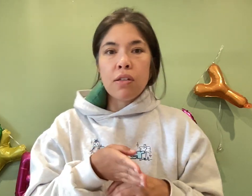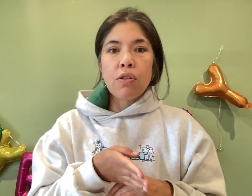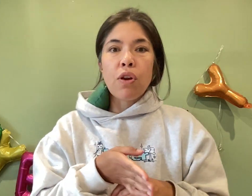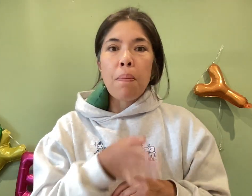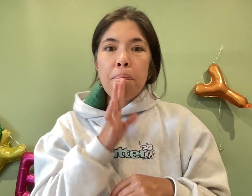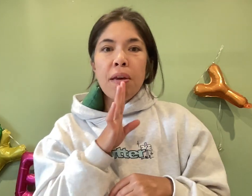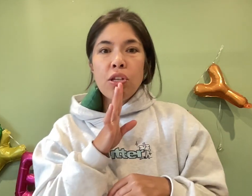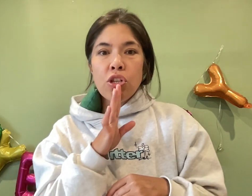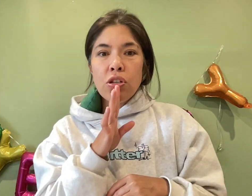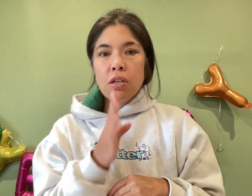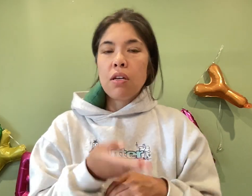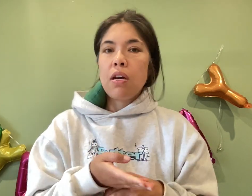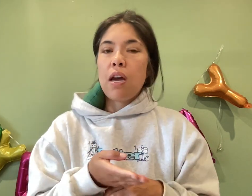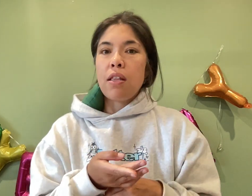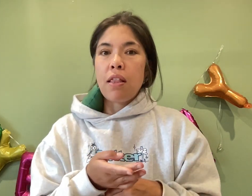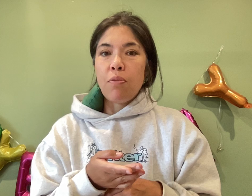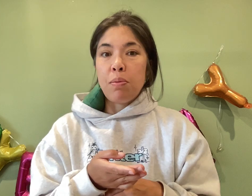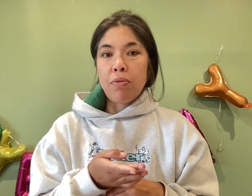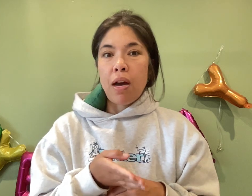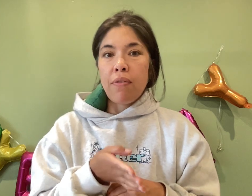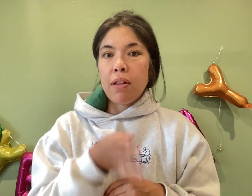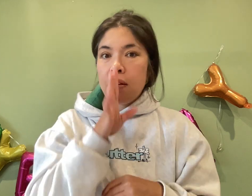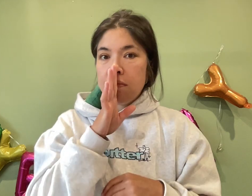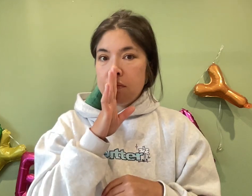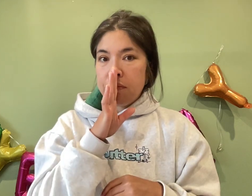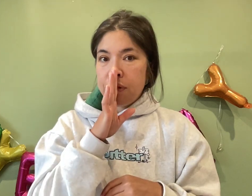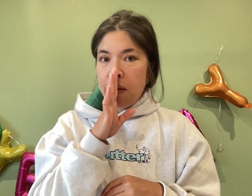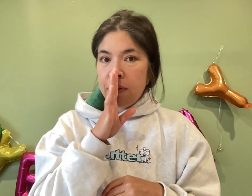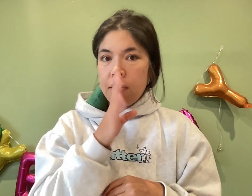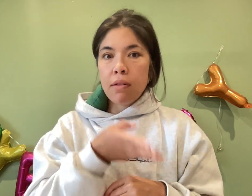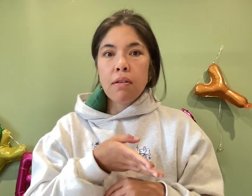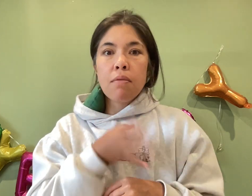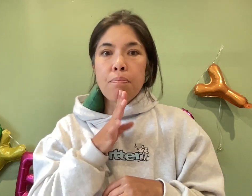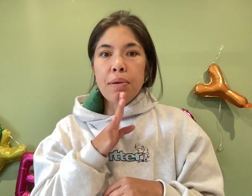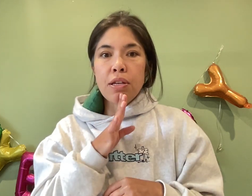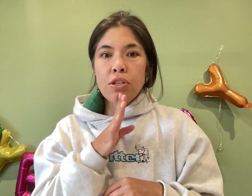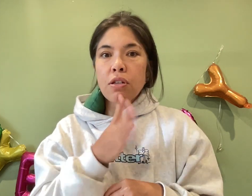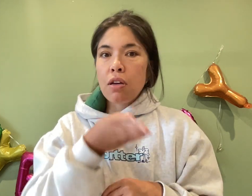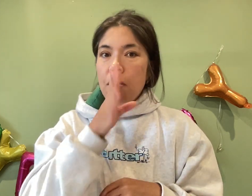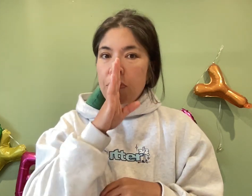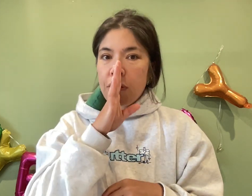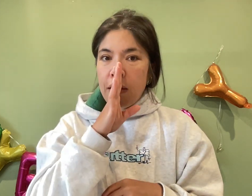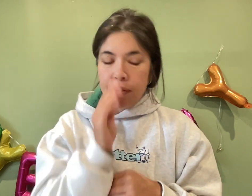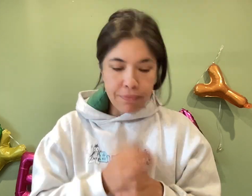you go bitch, and then there'll be private, like private, bitch, and private.